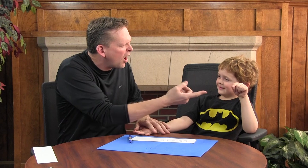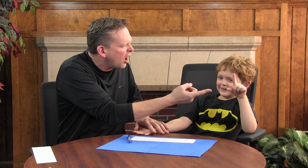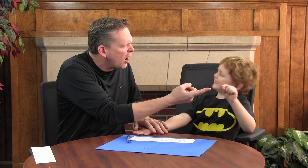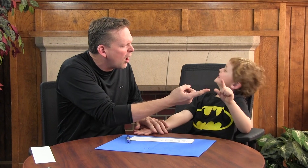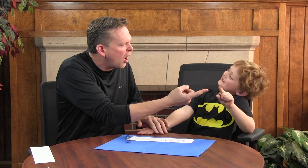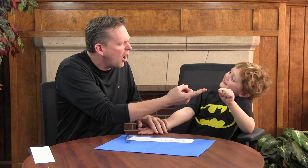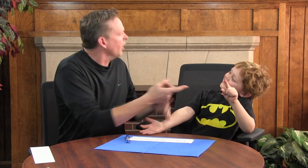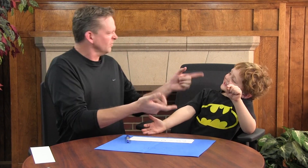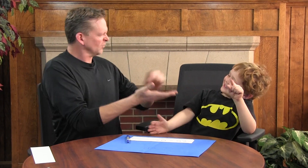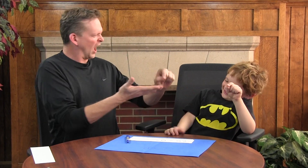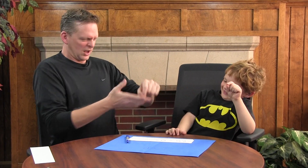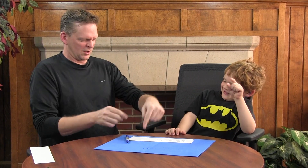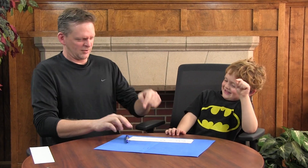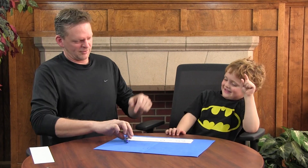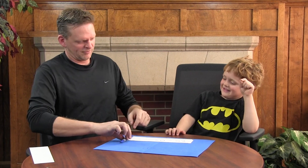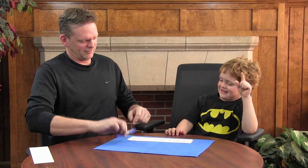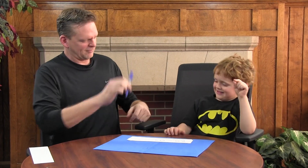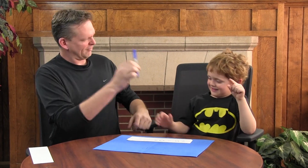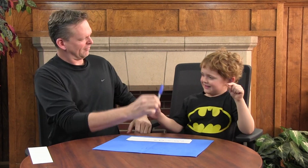What's left? Twenty. Write it down.